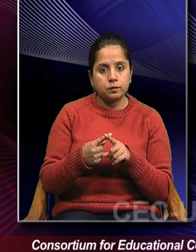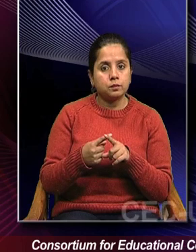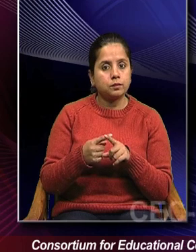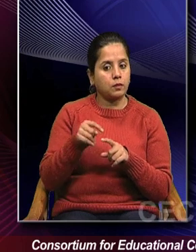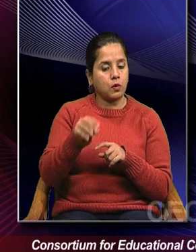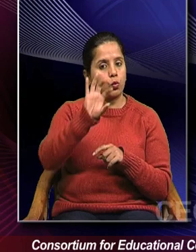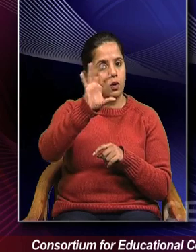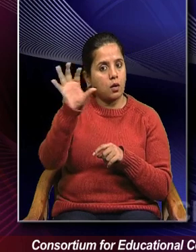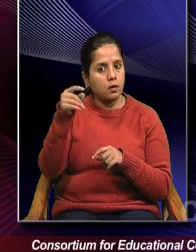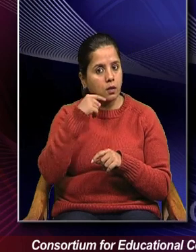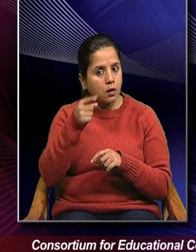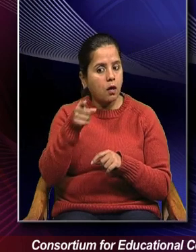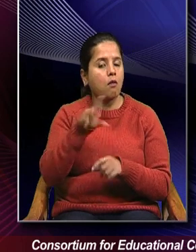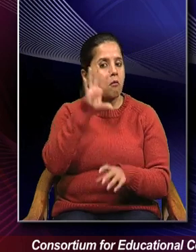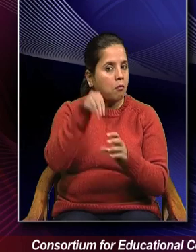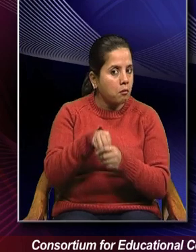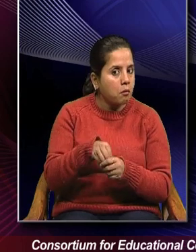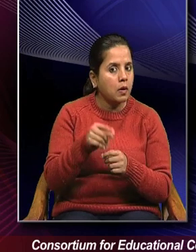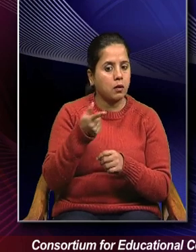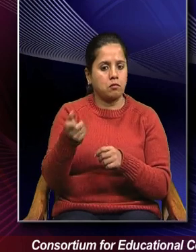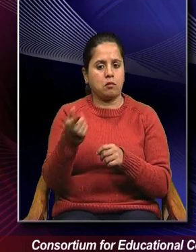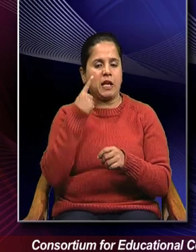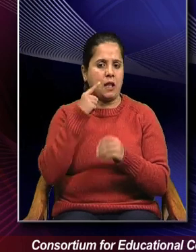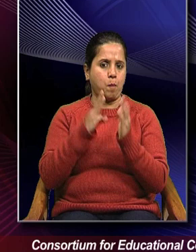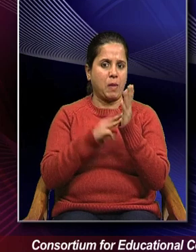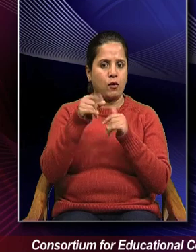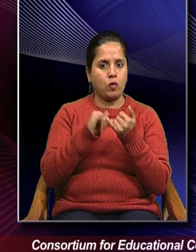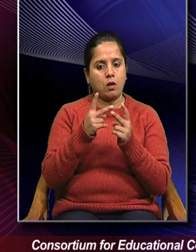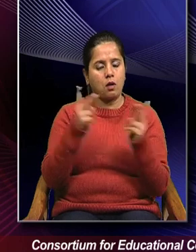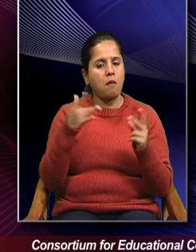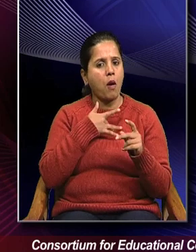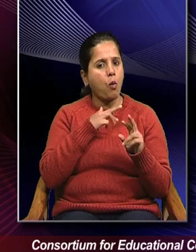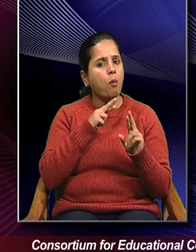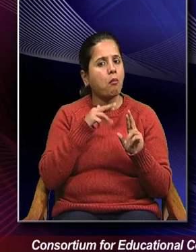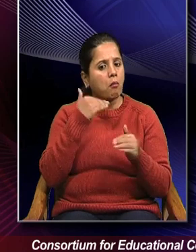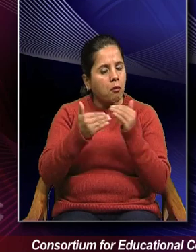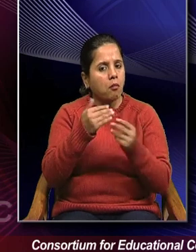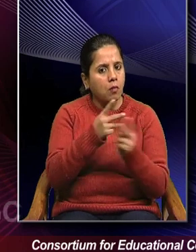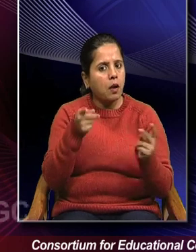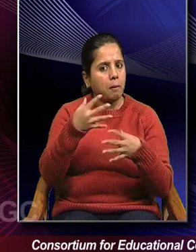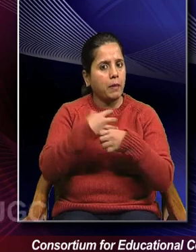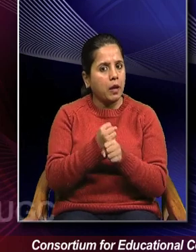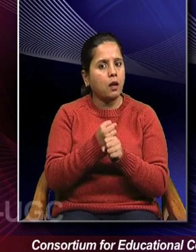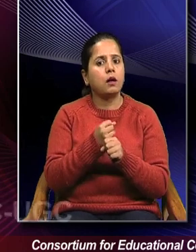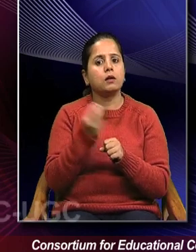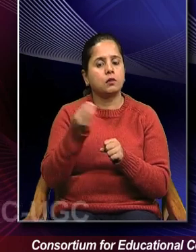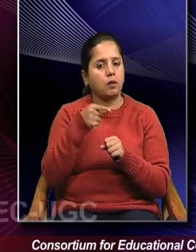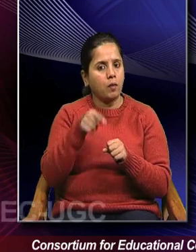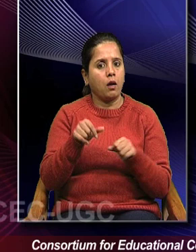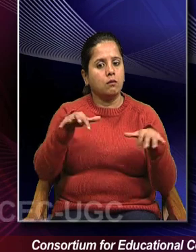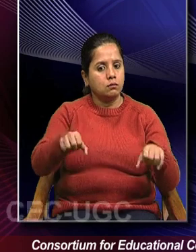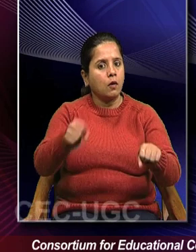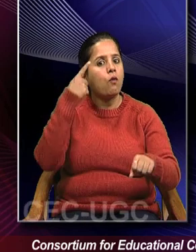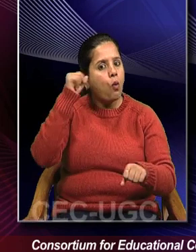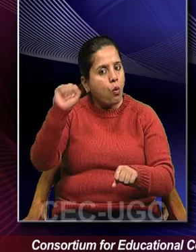the countries which were engaged in imperialist tendencies, that how they were able to create some kind of an empires for